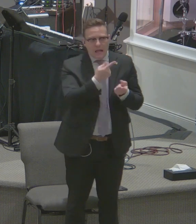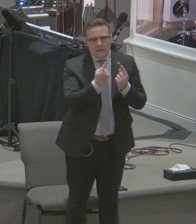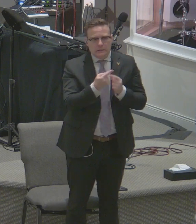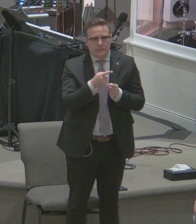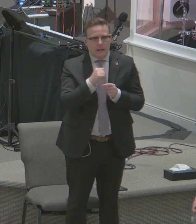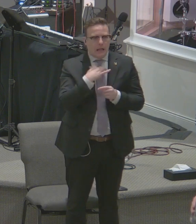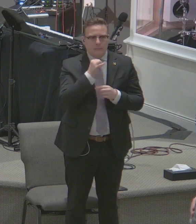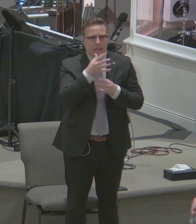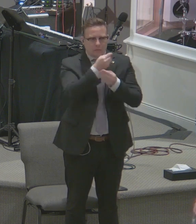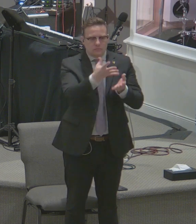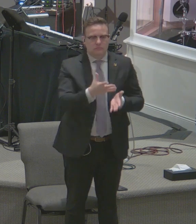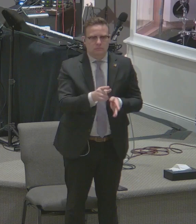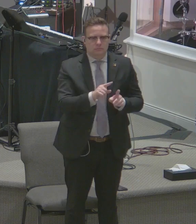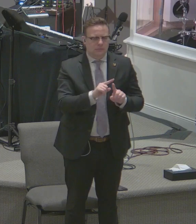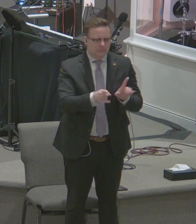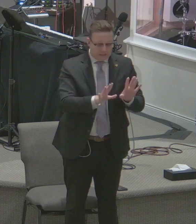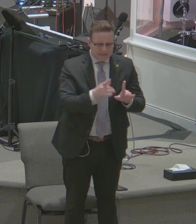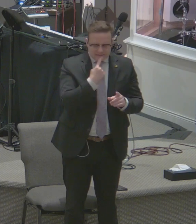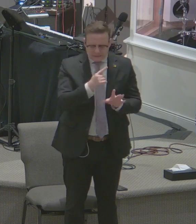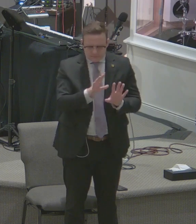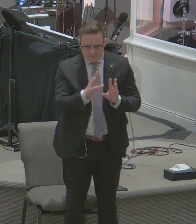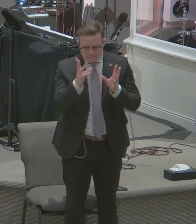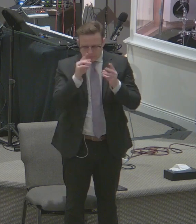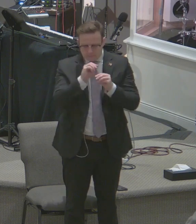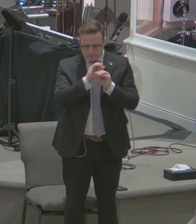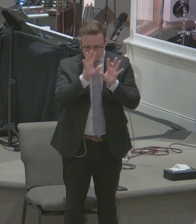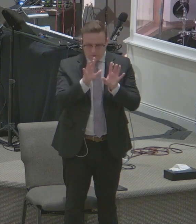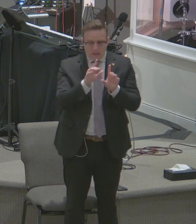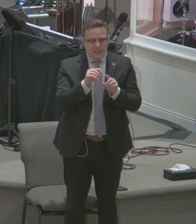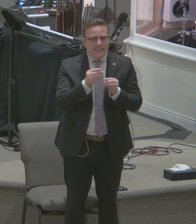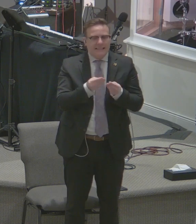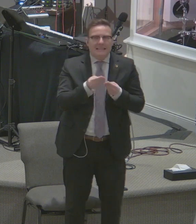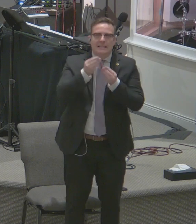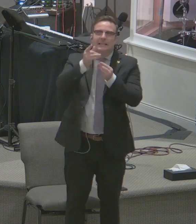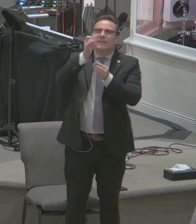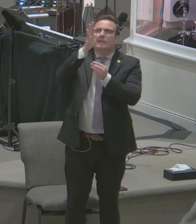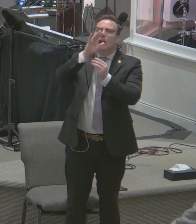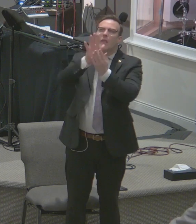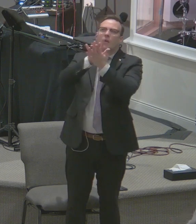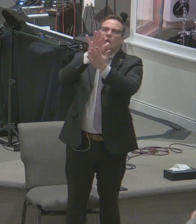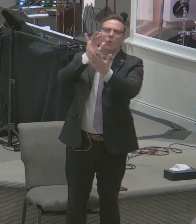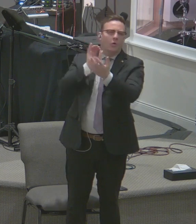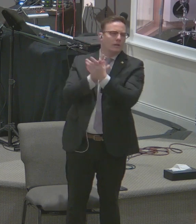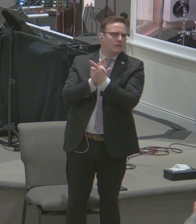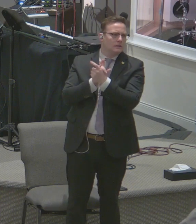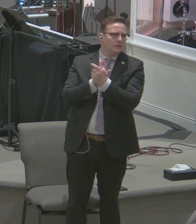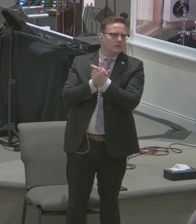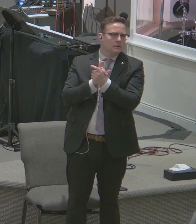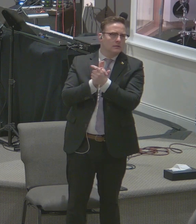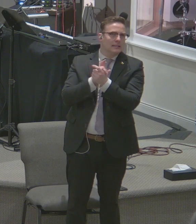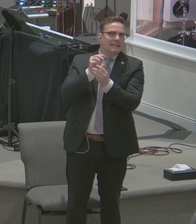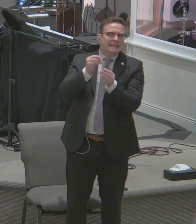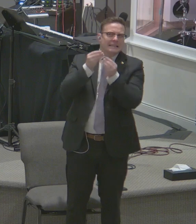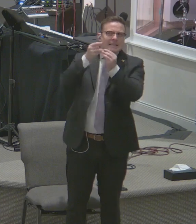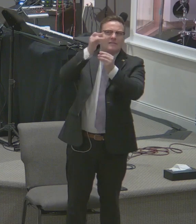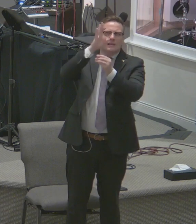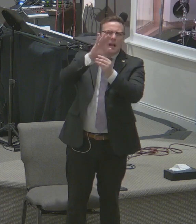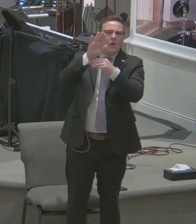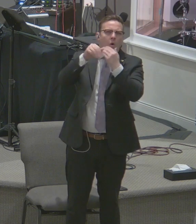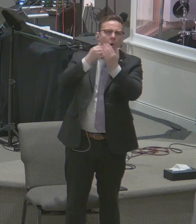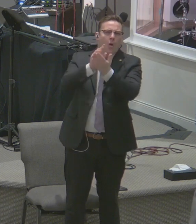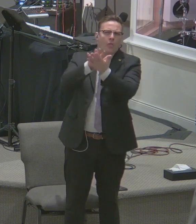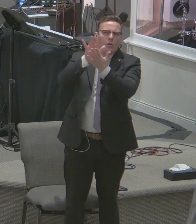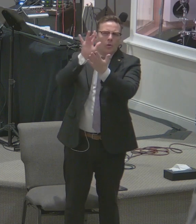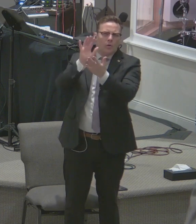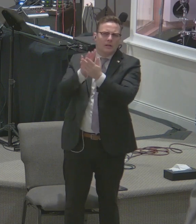But he was basically talking about giving God all the glory. And about 6 months ago, I said, God, I want more power. I want